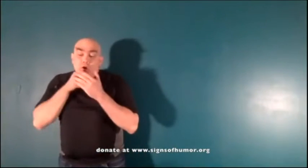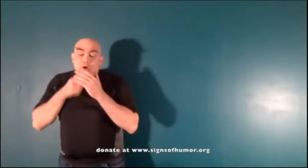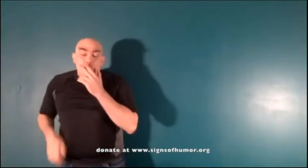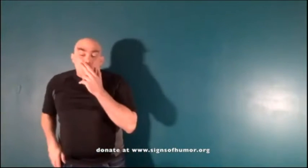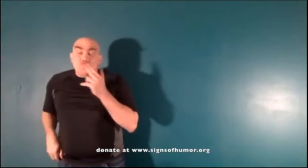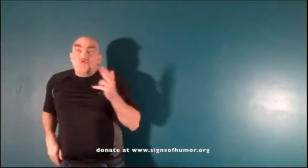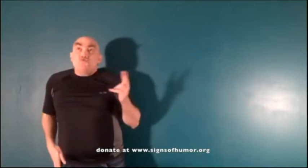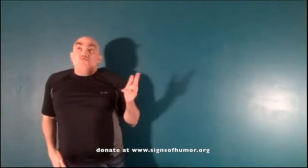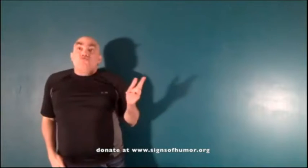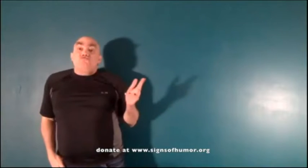cleaning themselves,